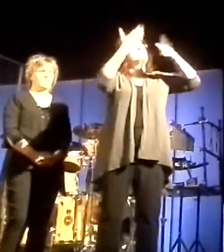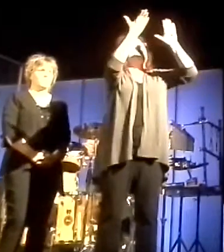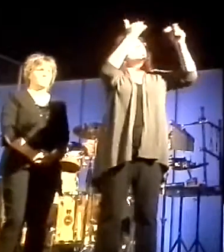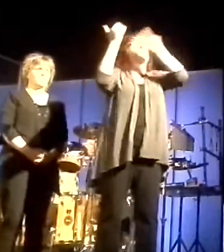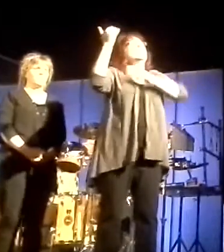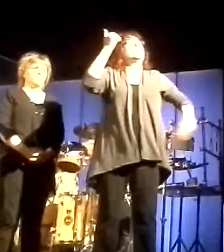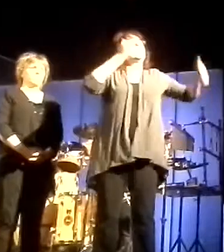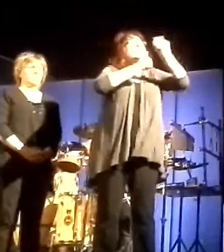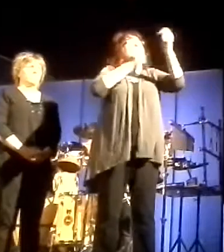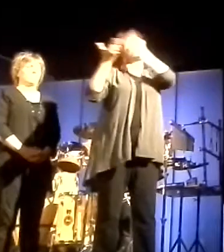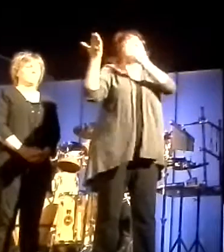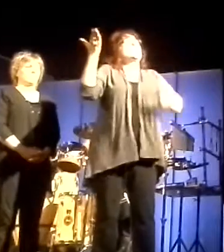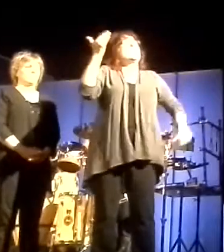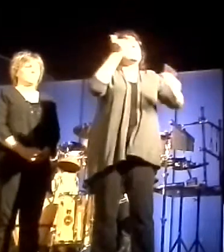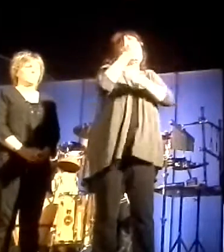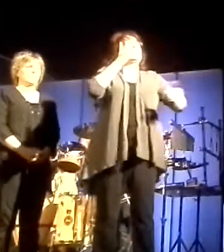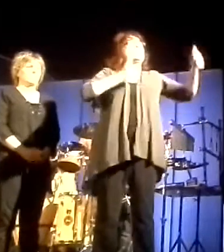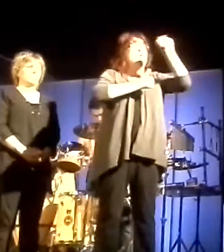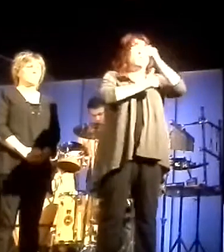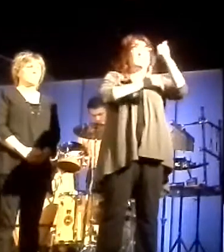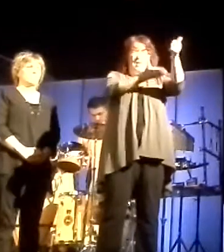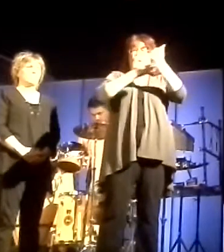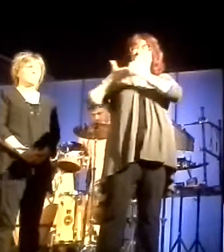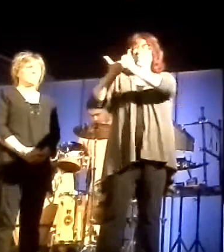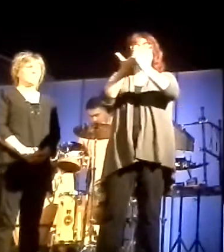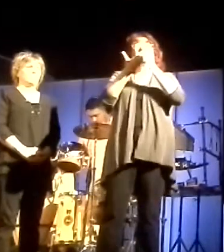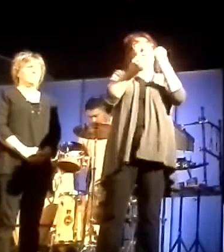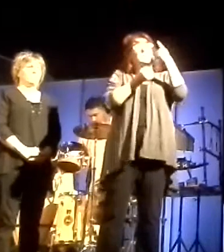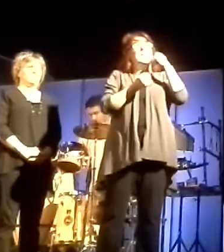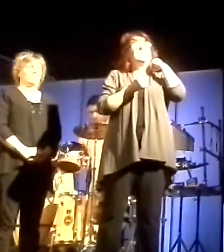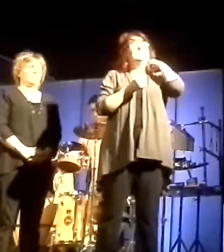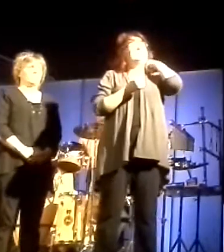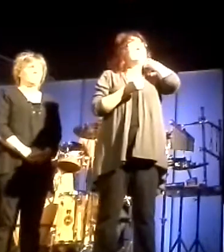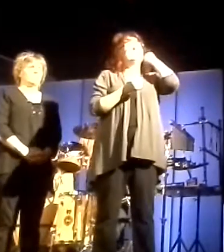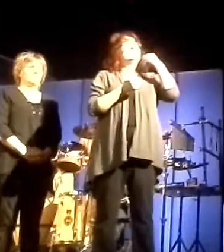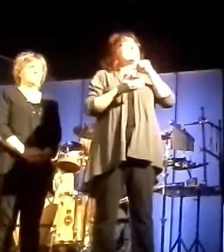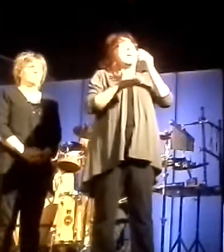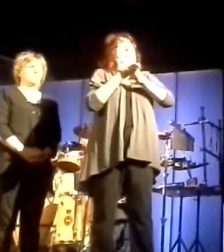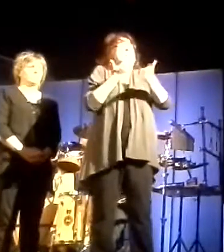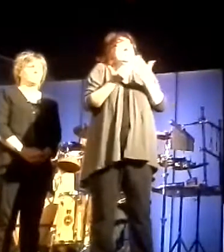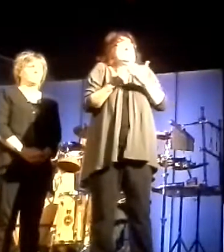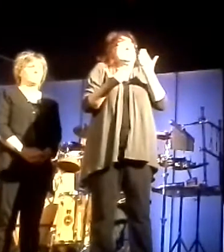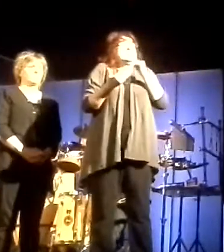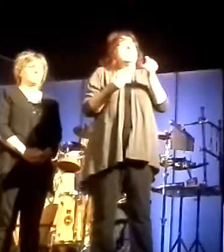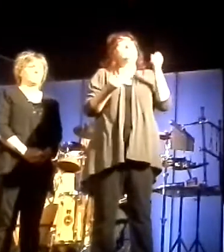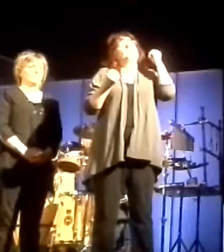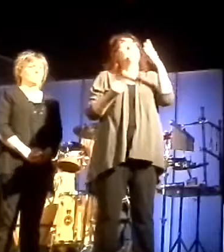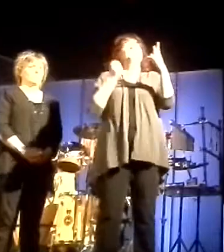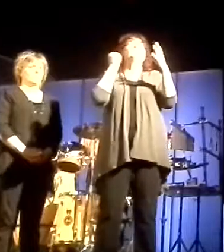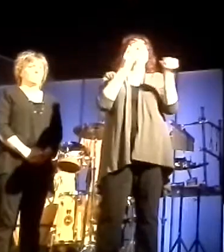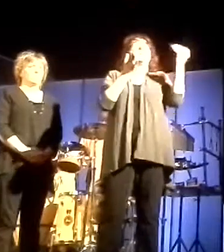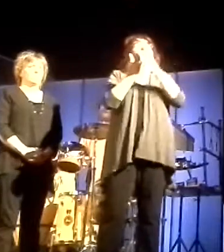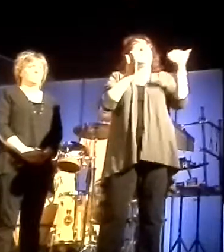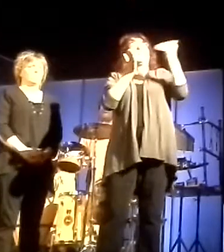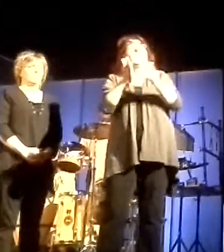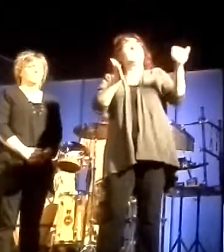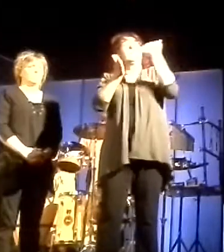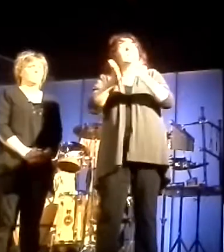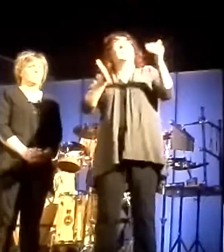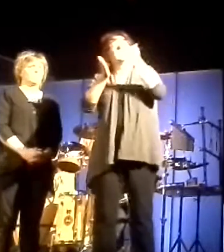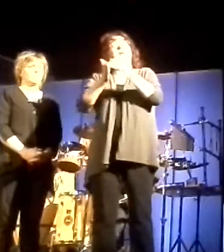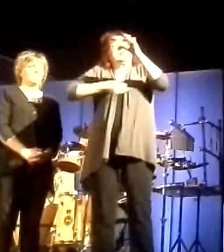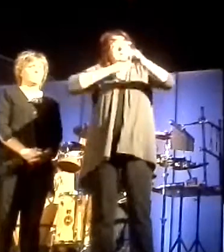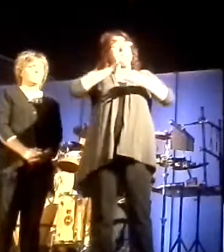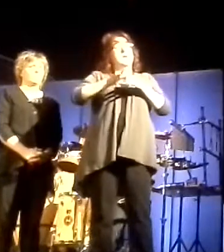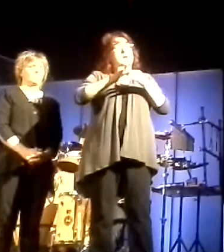of Kings and the Lord of Lords. Help us to understand it. It's not an easy thing to do. We don't sing these words over and over and over again to just repeat them,